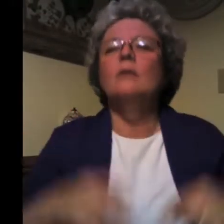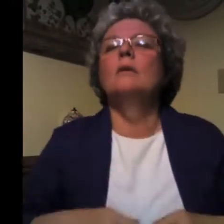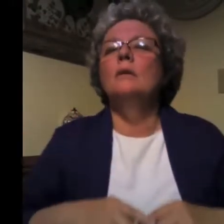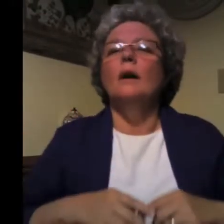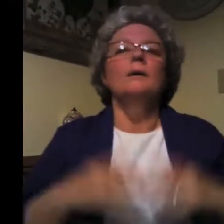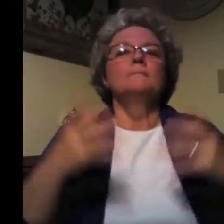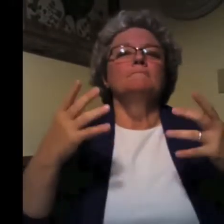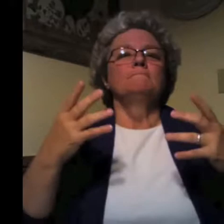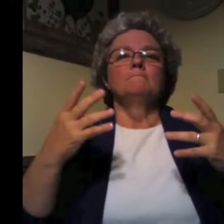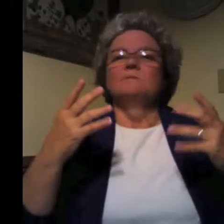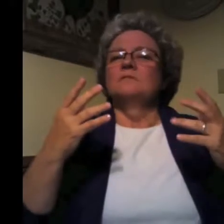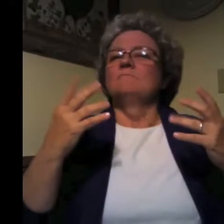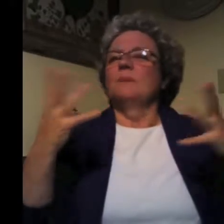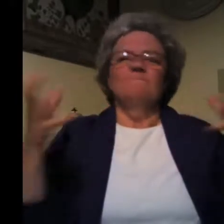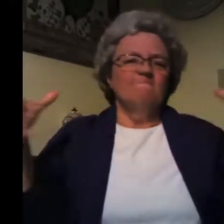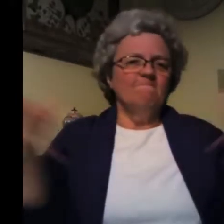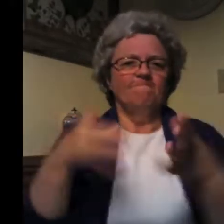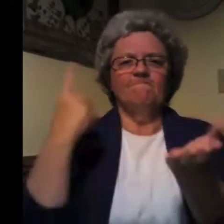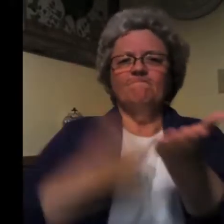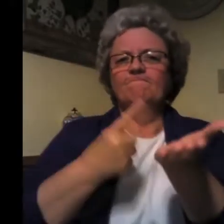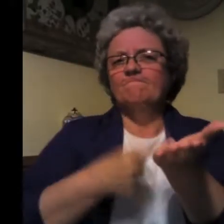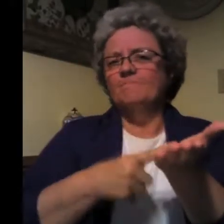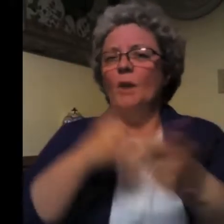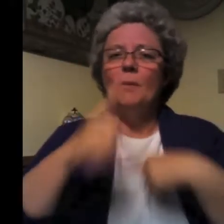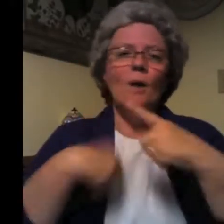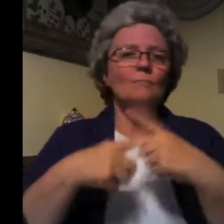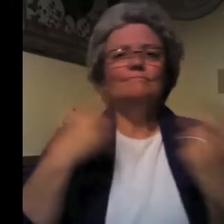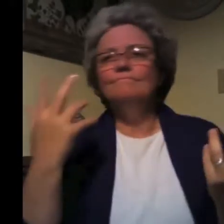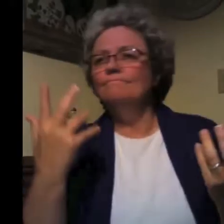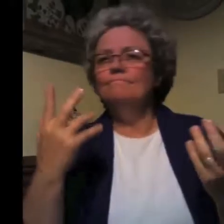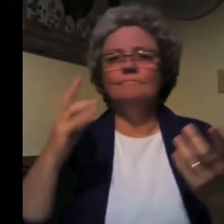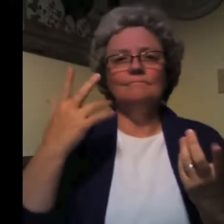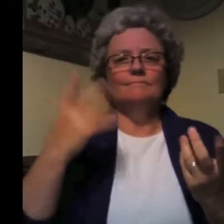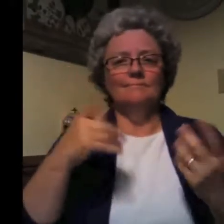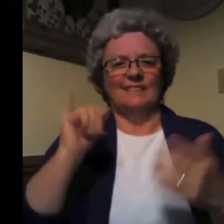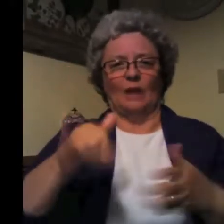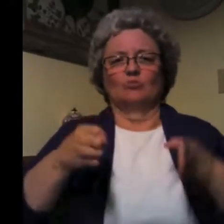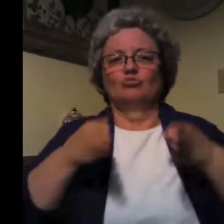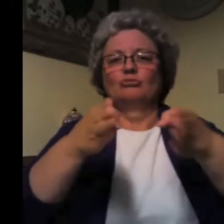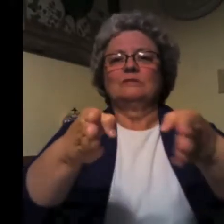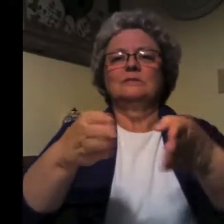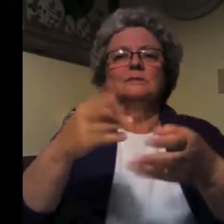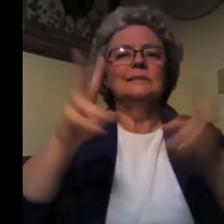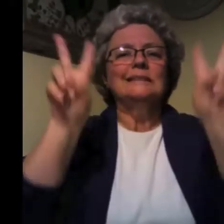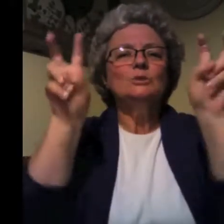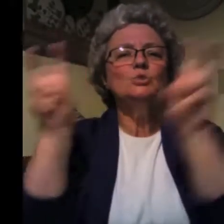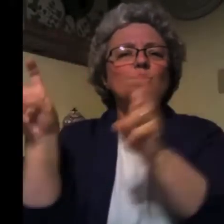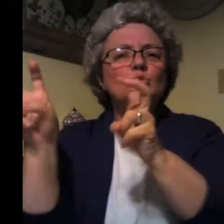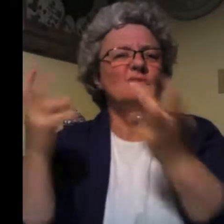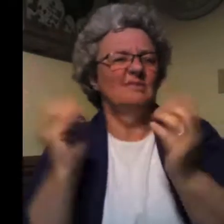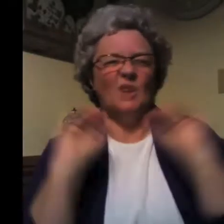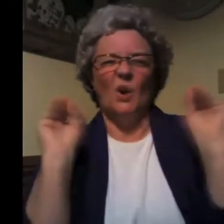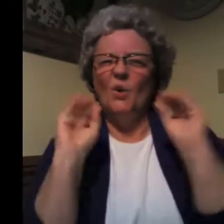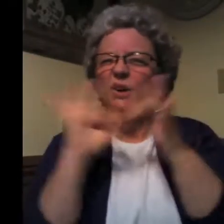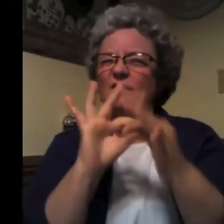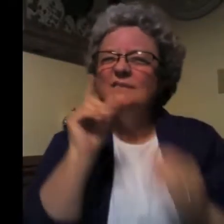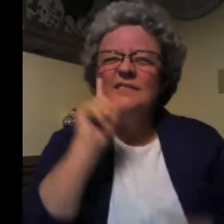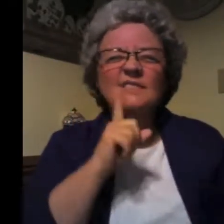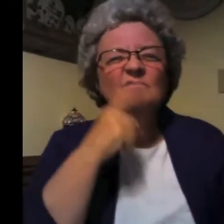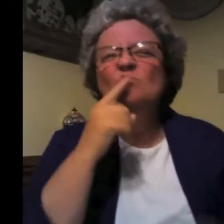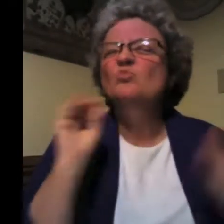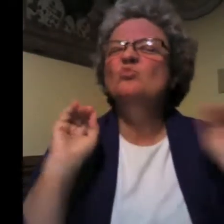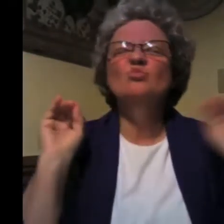I can give you an example. Say that there were a group of deaf people walking on the street and there were some issues. There